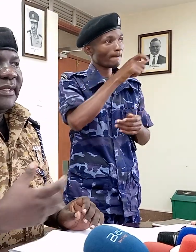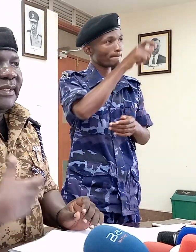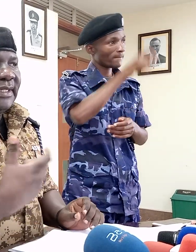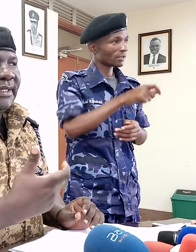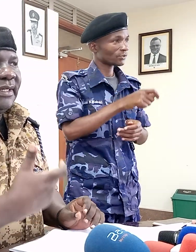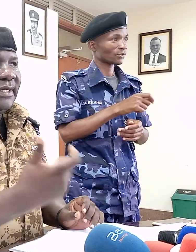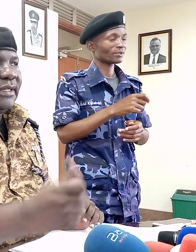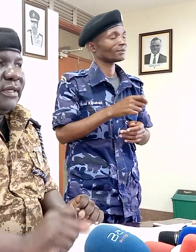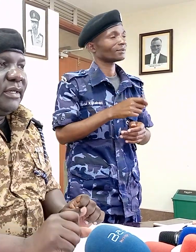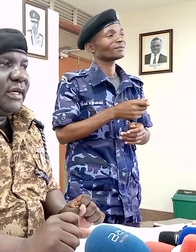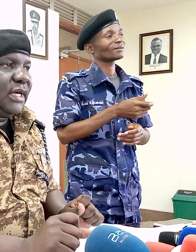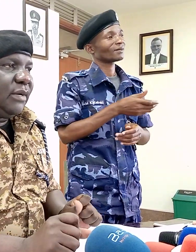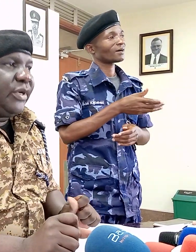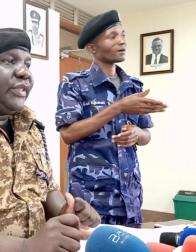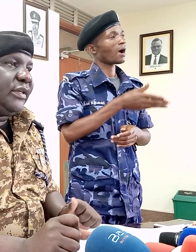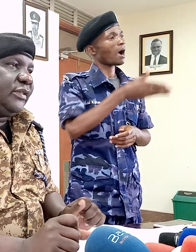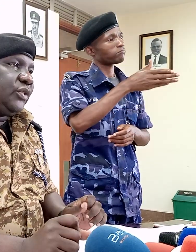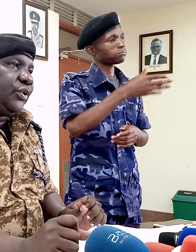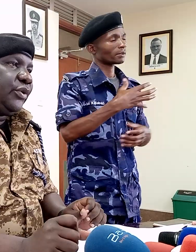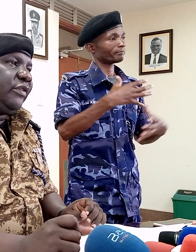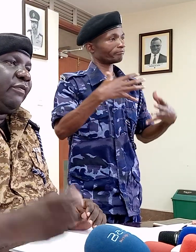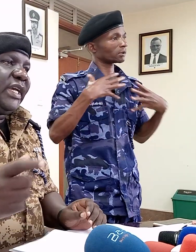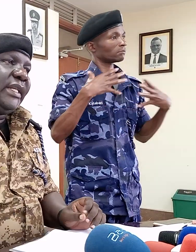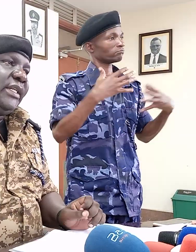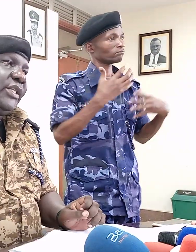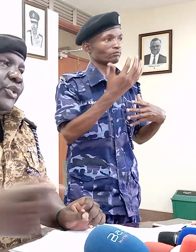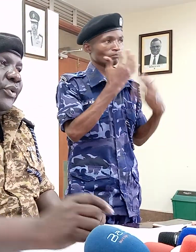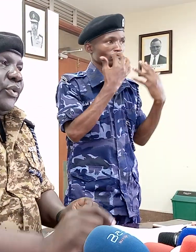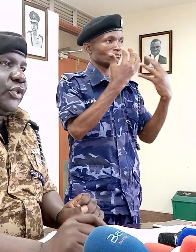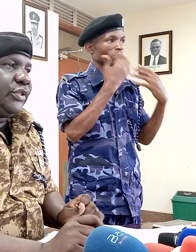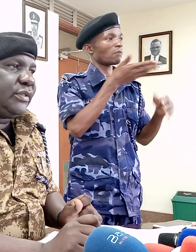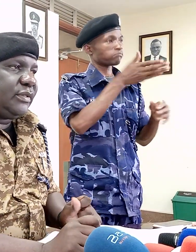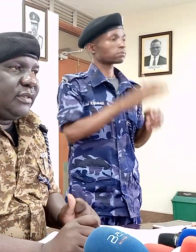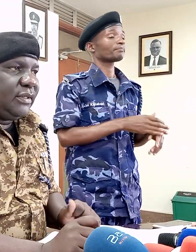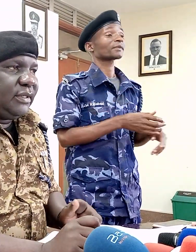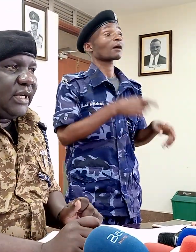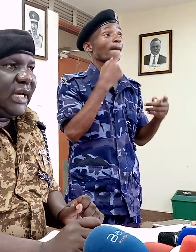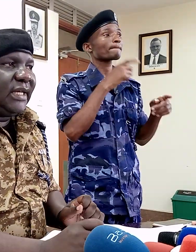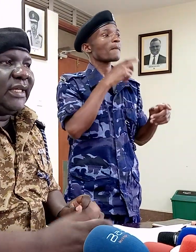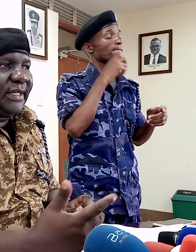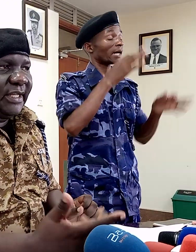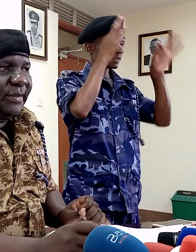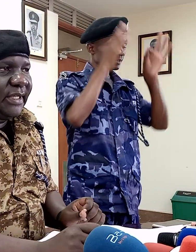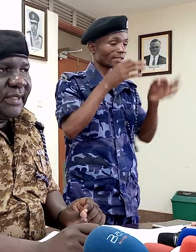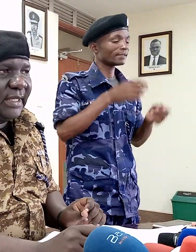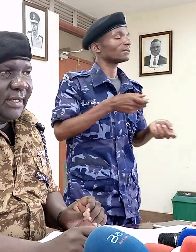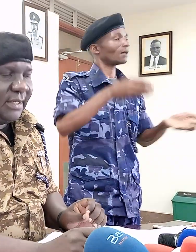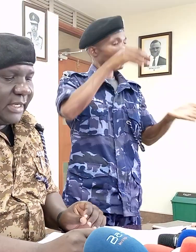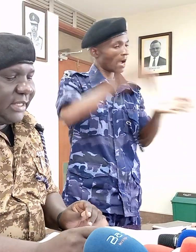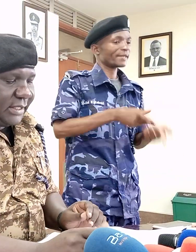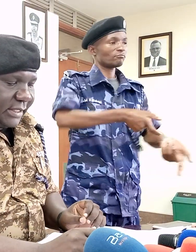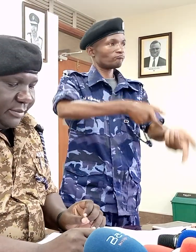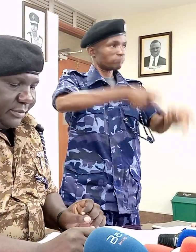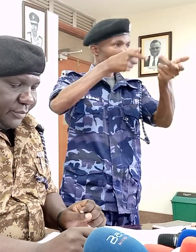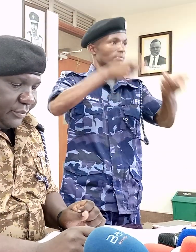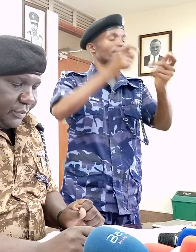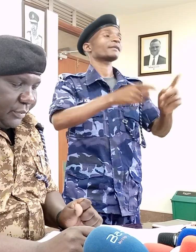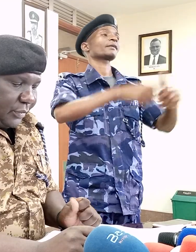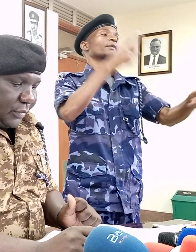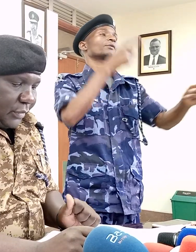was still breathing. So he fired additional shots and killed him instant and killed